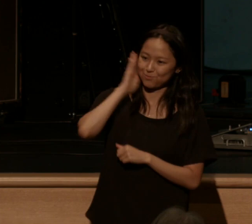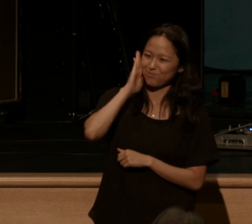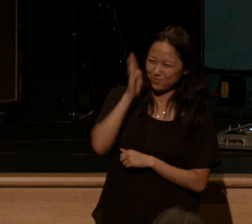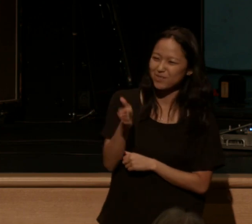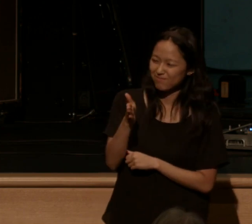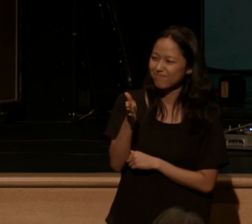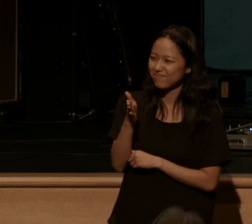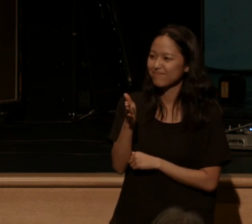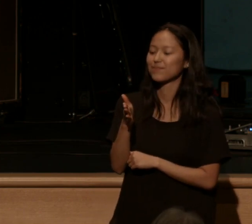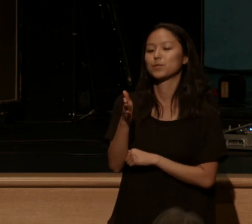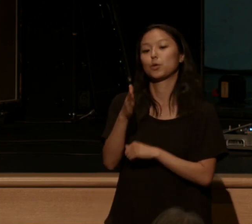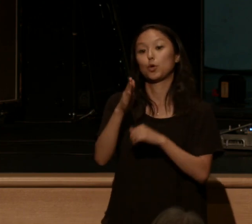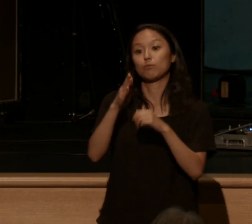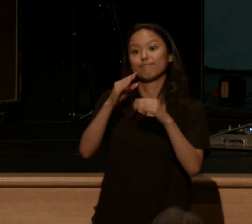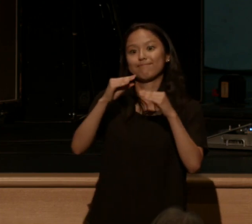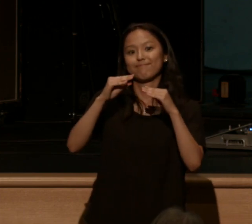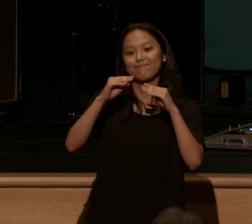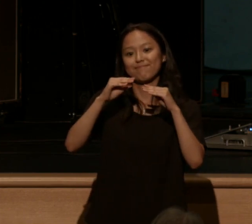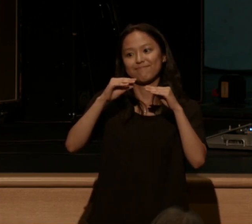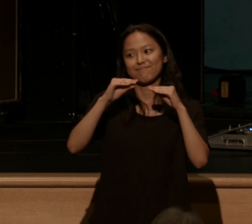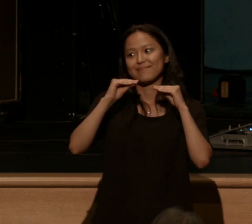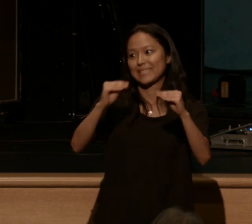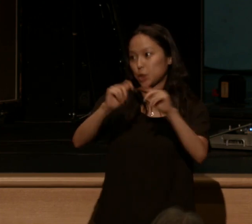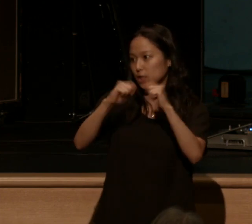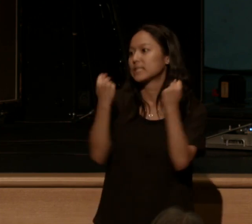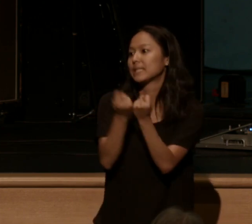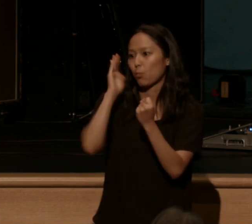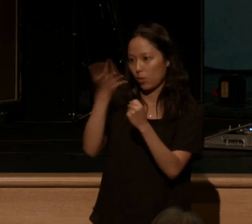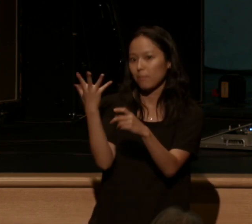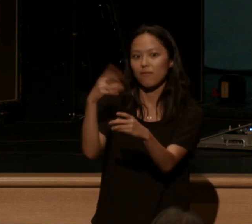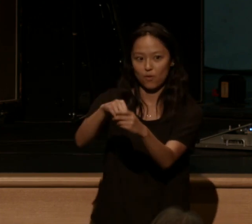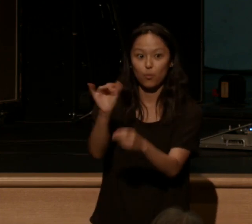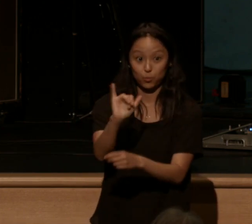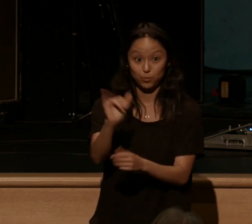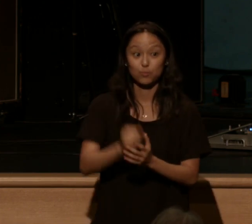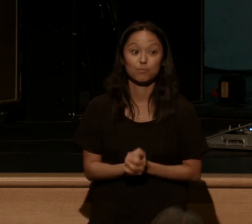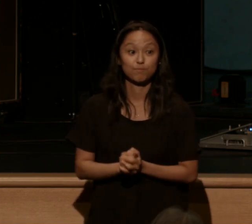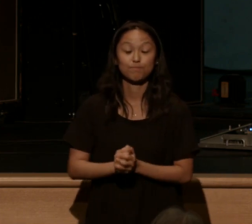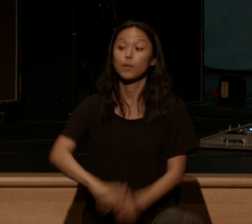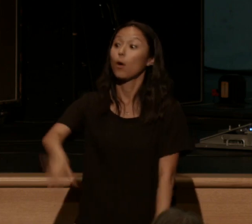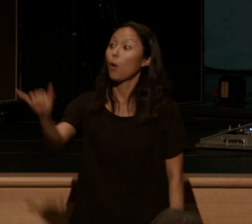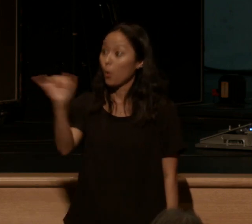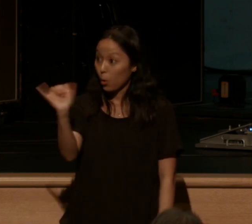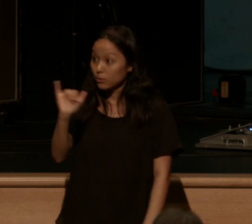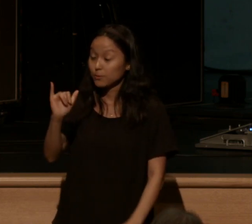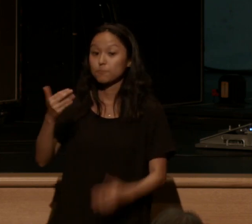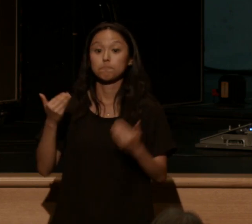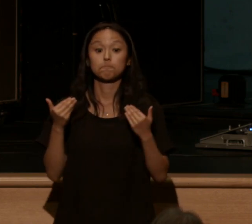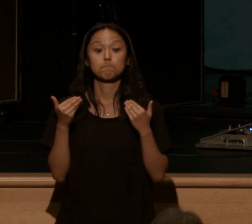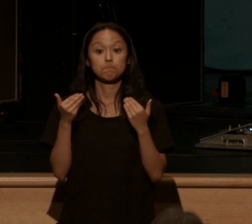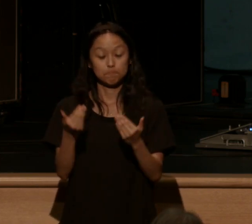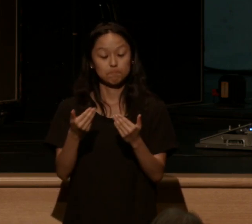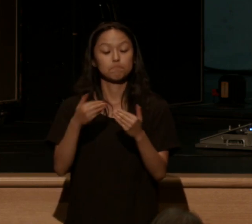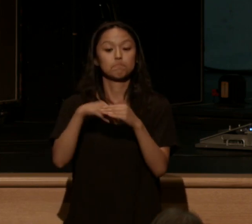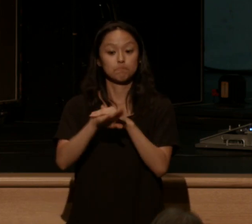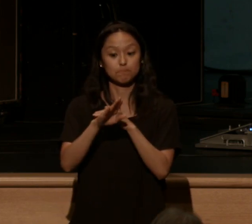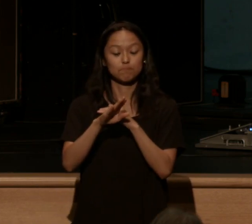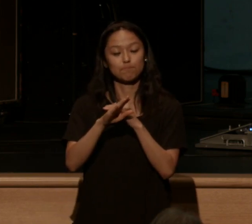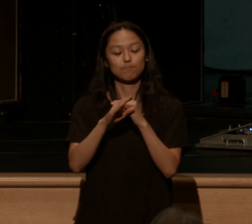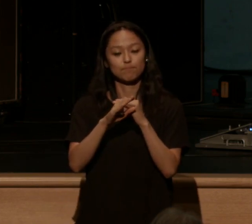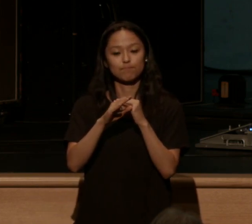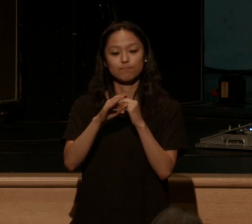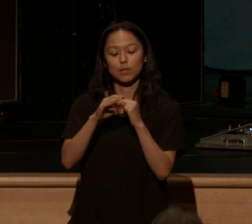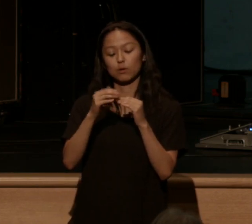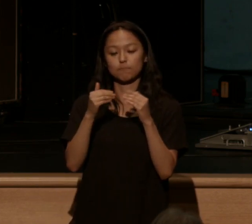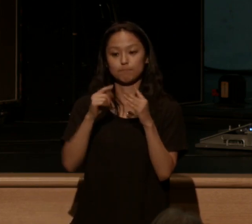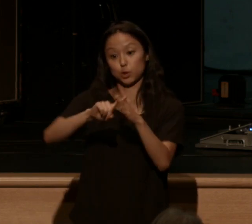It'll be a total teaching team effort as well as we do that here in the church. Also, as we enter into the book of Acts, some of you are like, man, I'm so excited